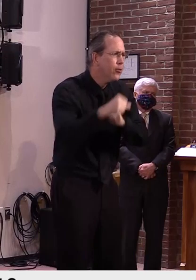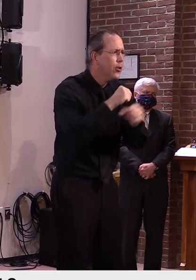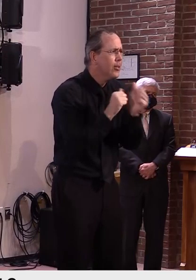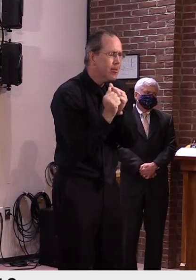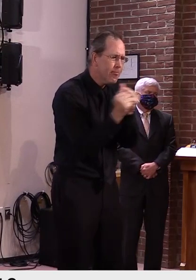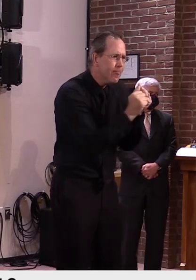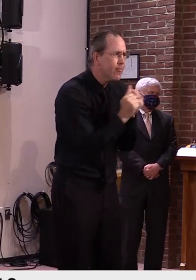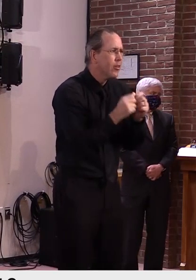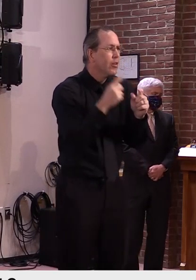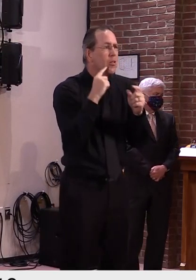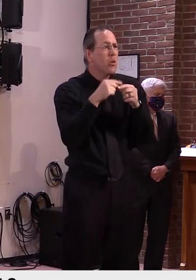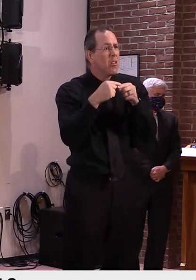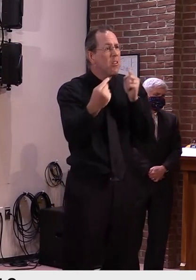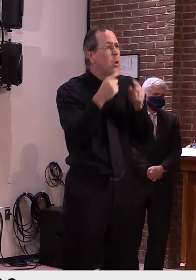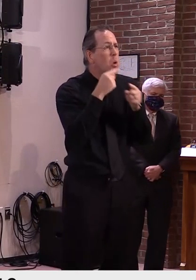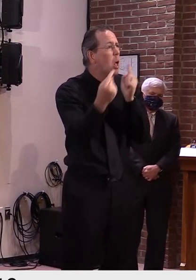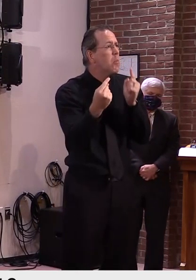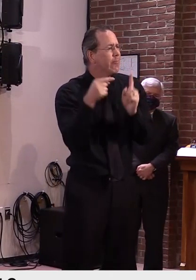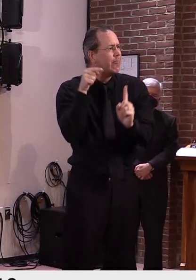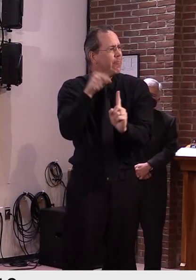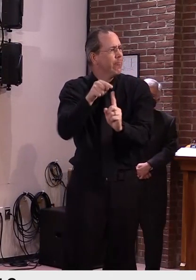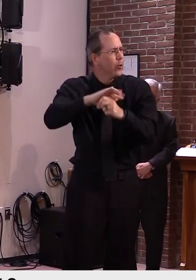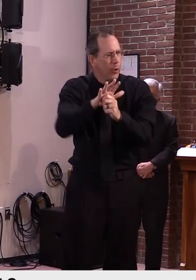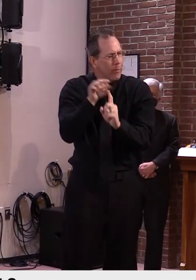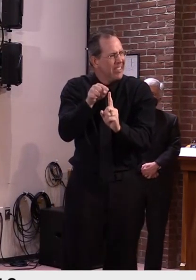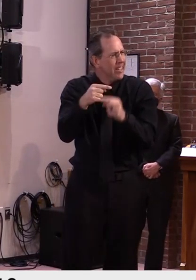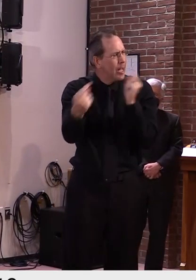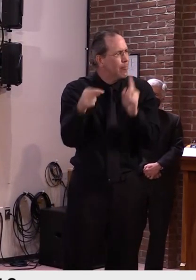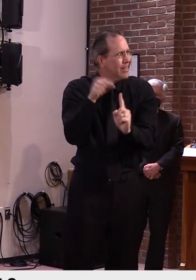through this and we'll be stronger for it.